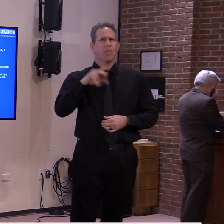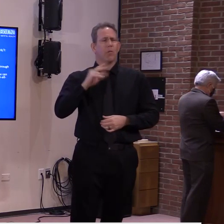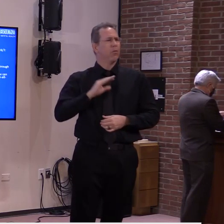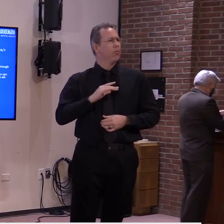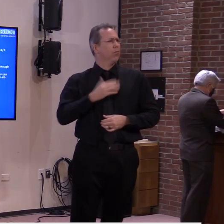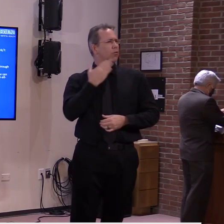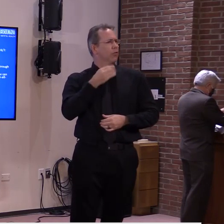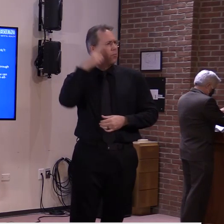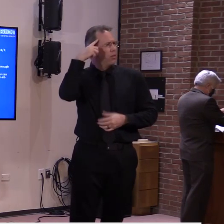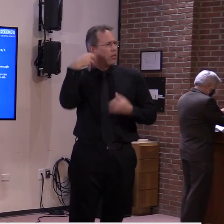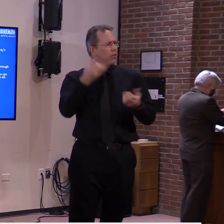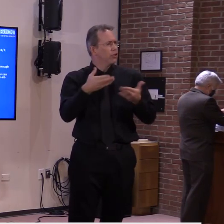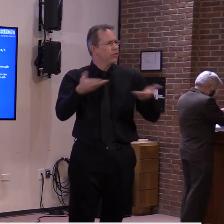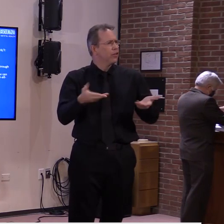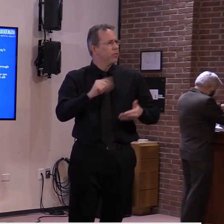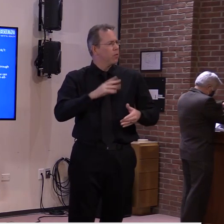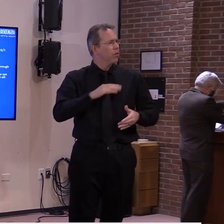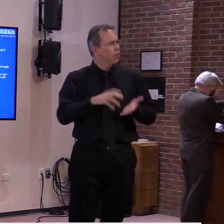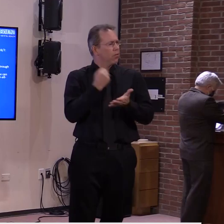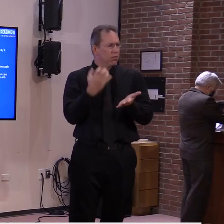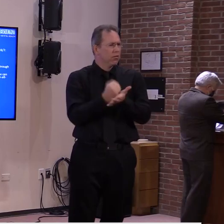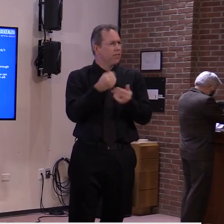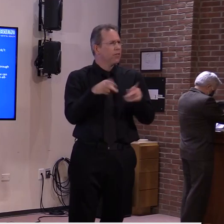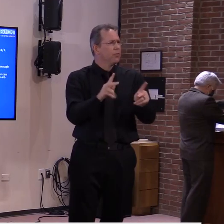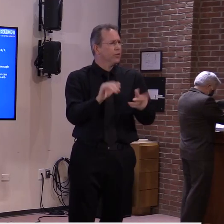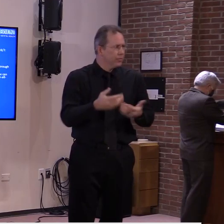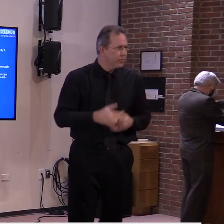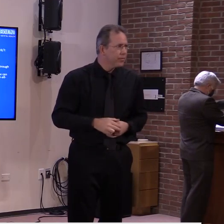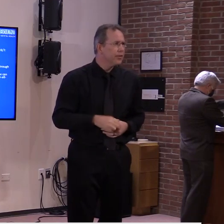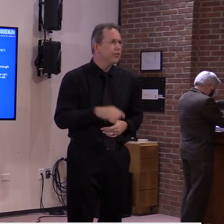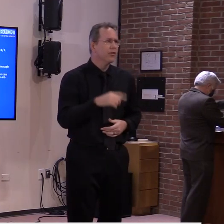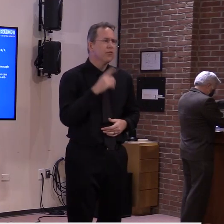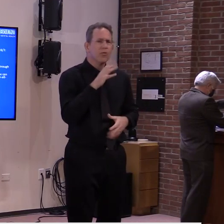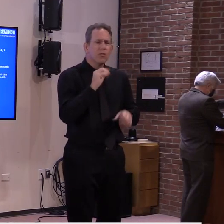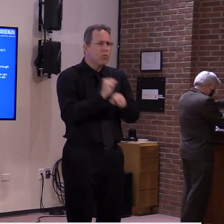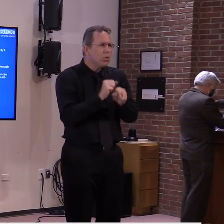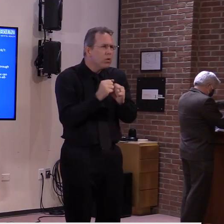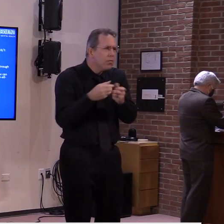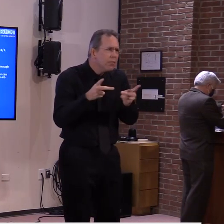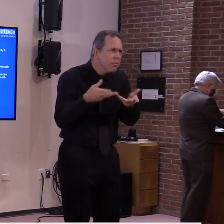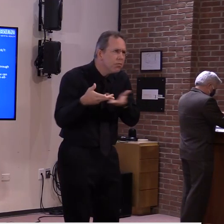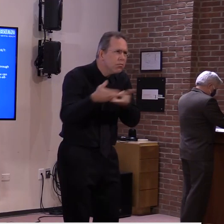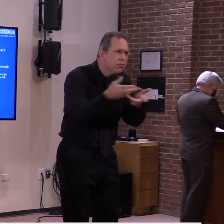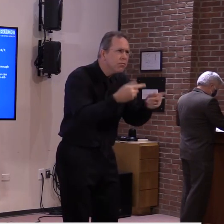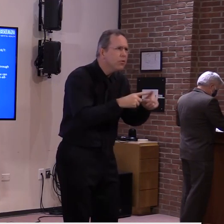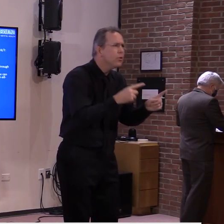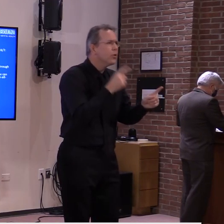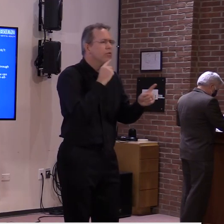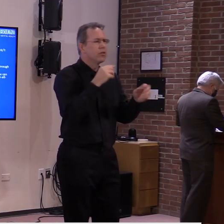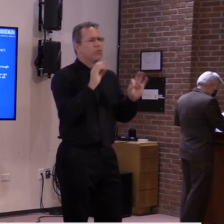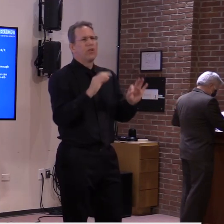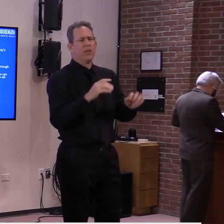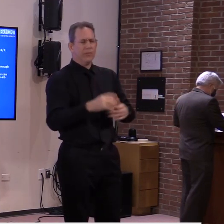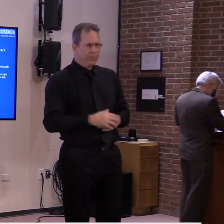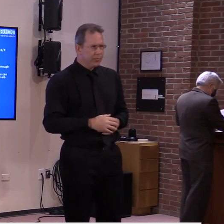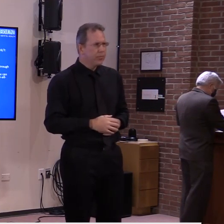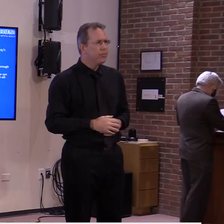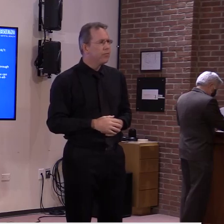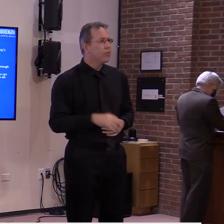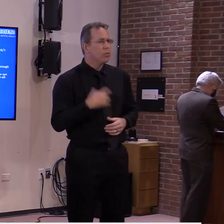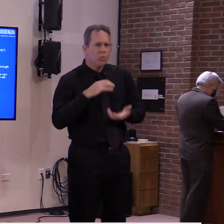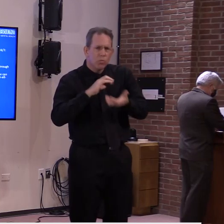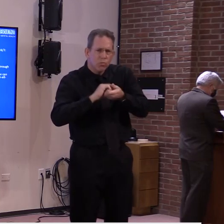to acknowledge the incredible work and dedication of our community mental health agencies and healthcare partners. But most importantly,